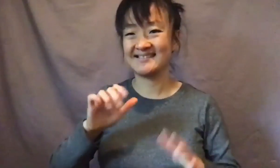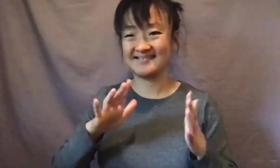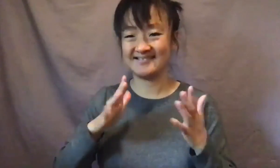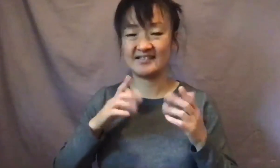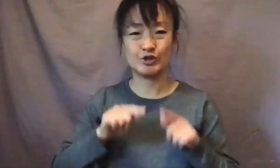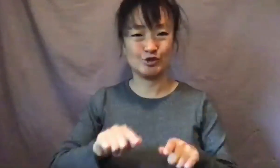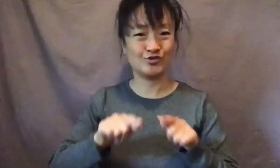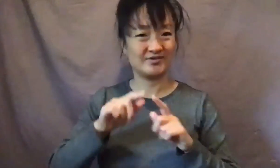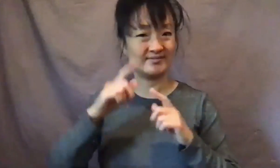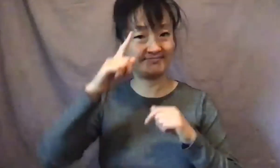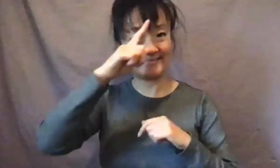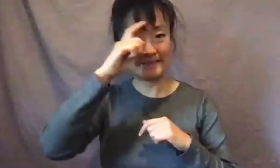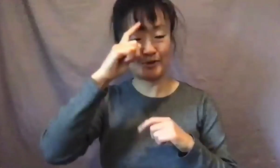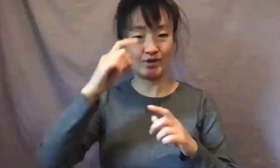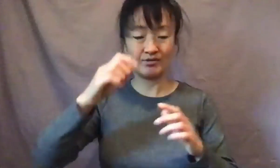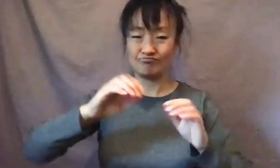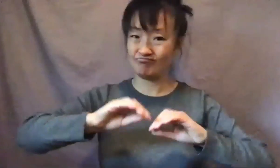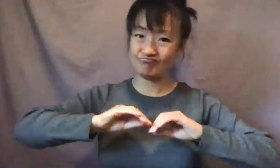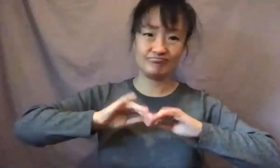sort of a